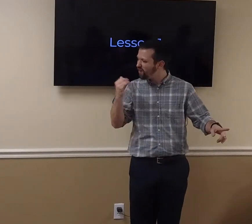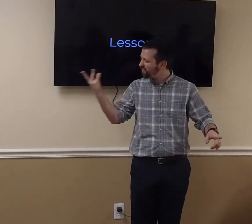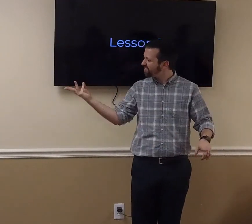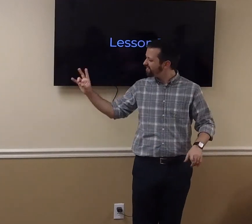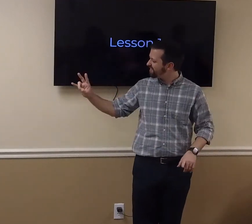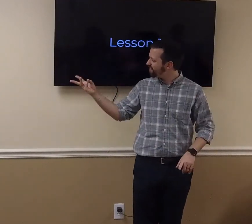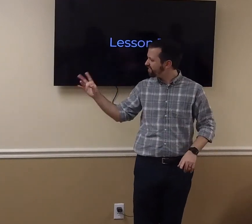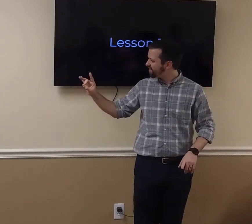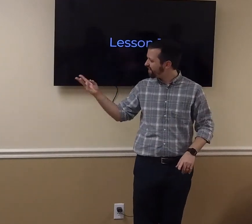this.